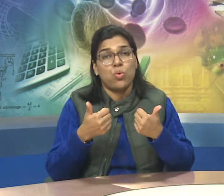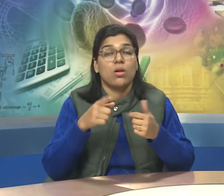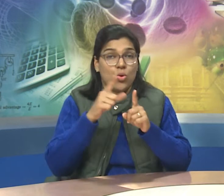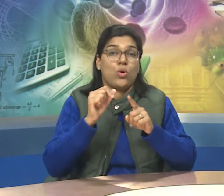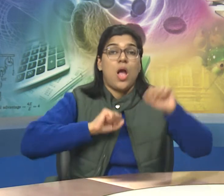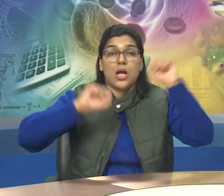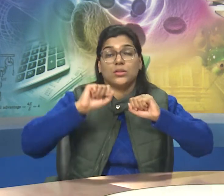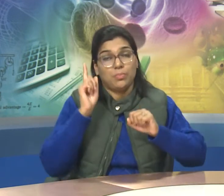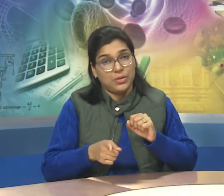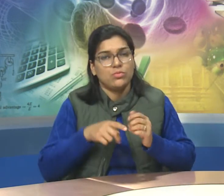the pressure on